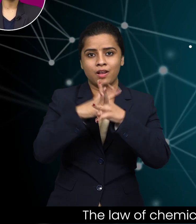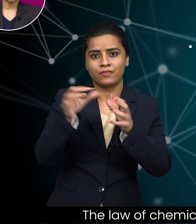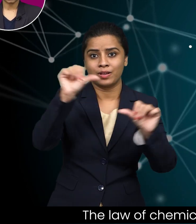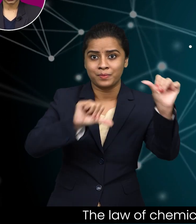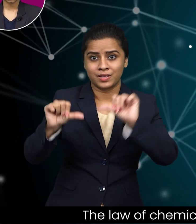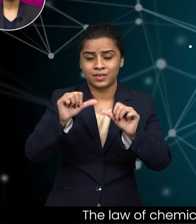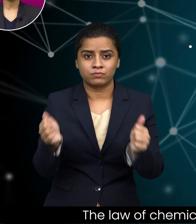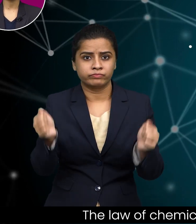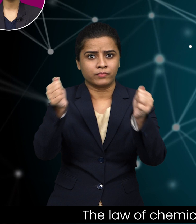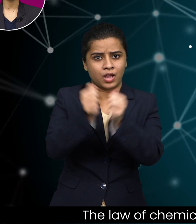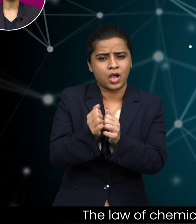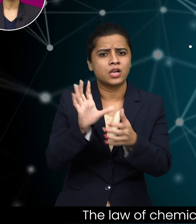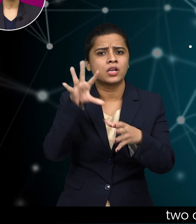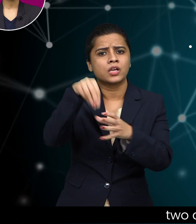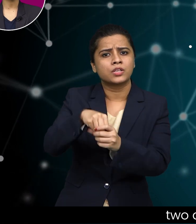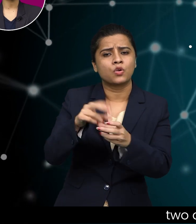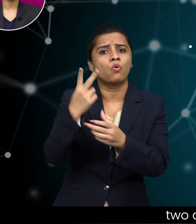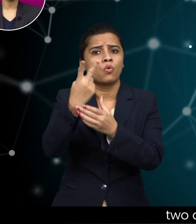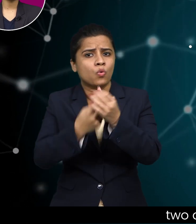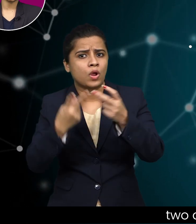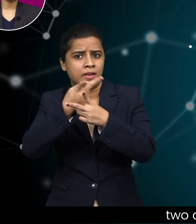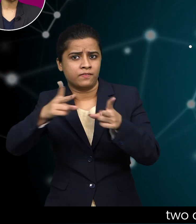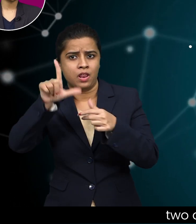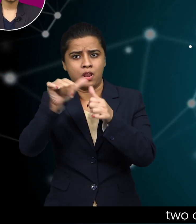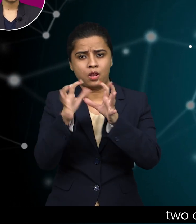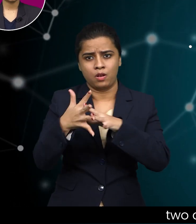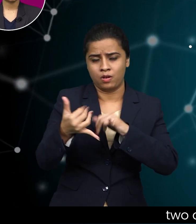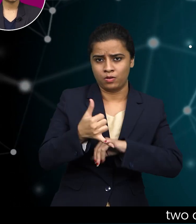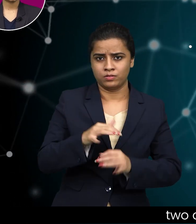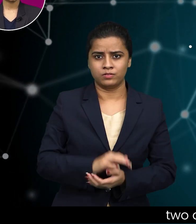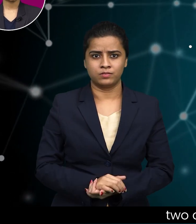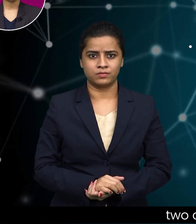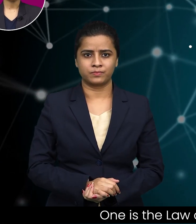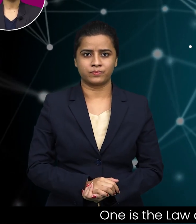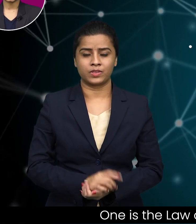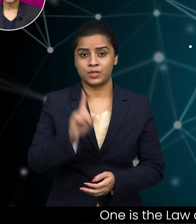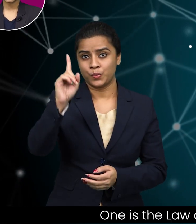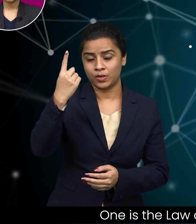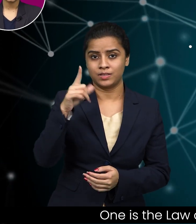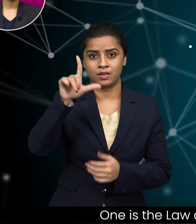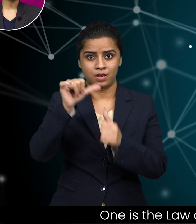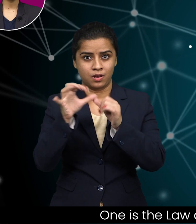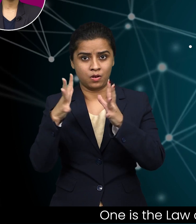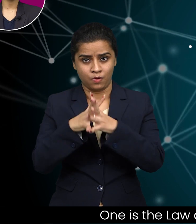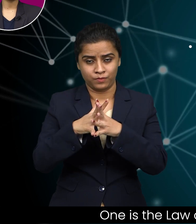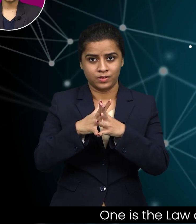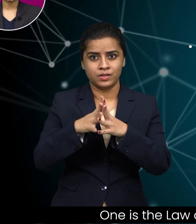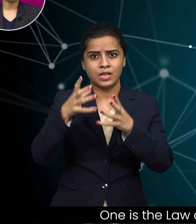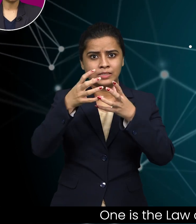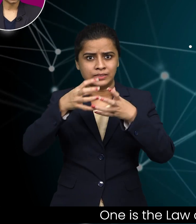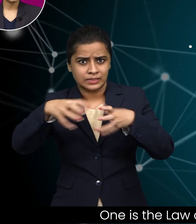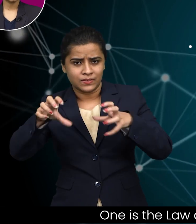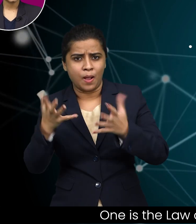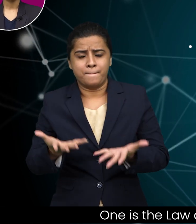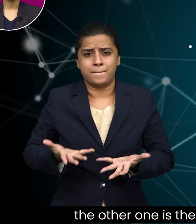chemical combination consists of two different laws. One is the law of conservation